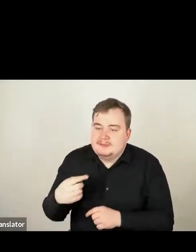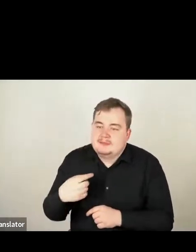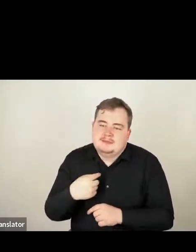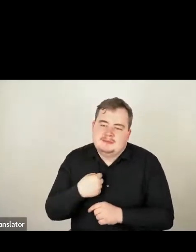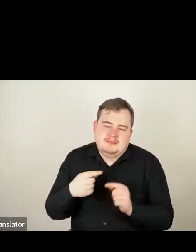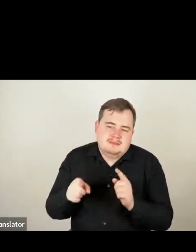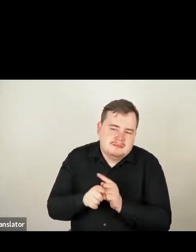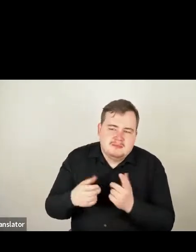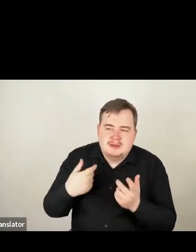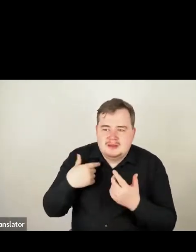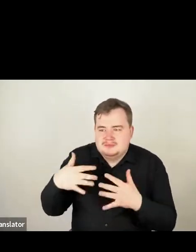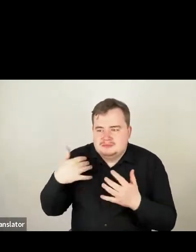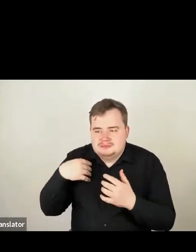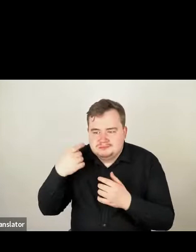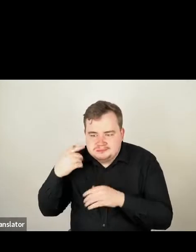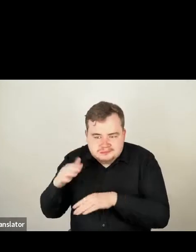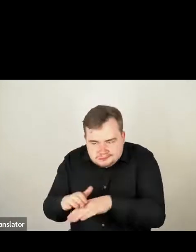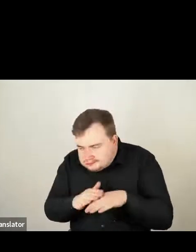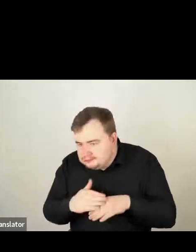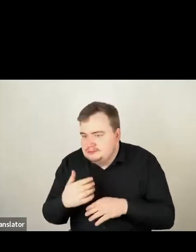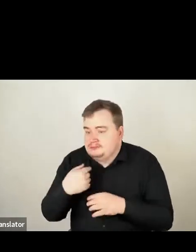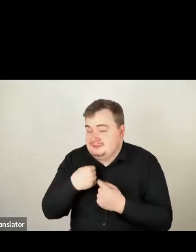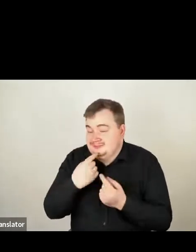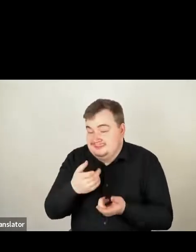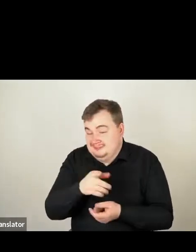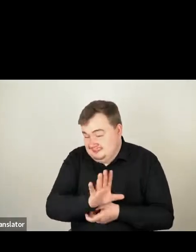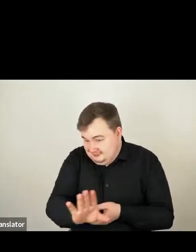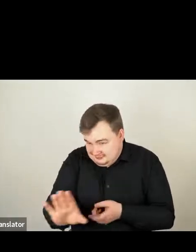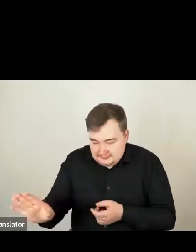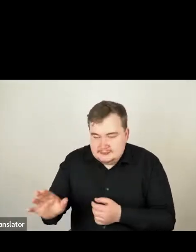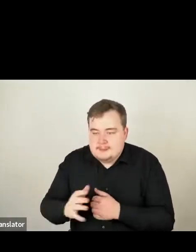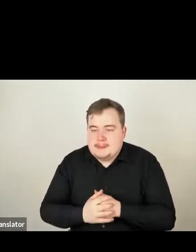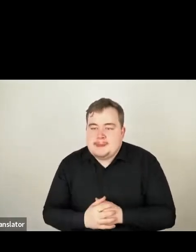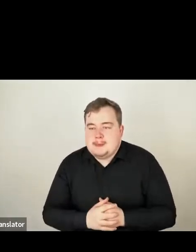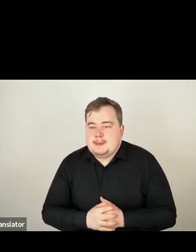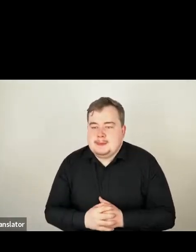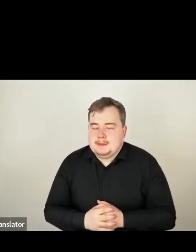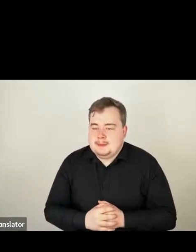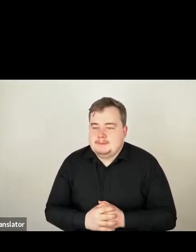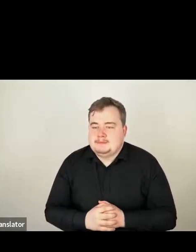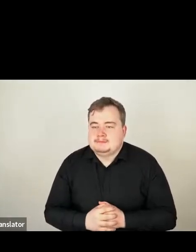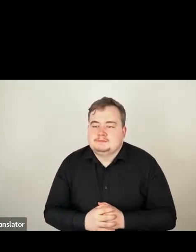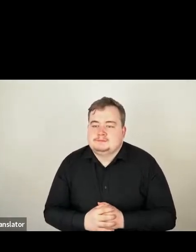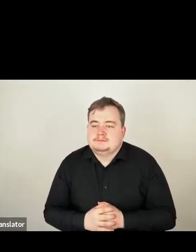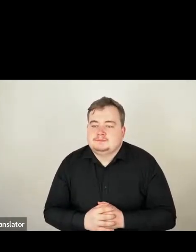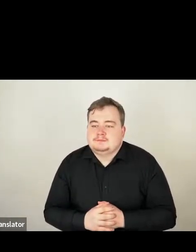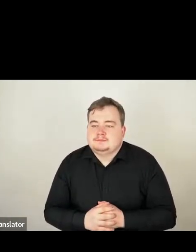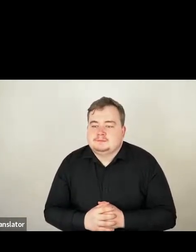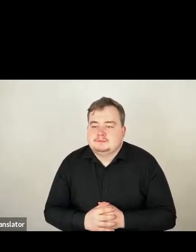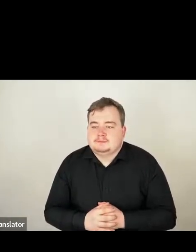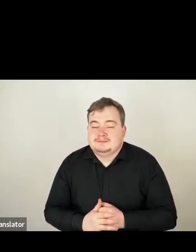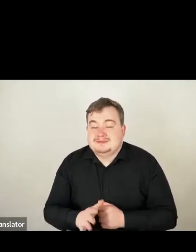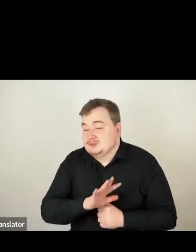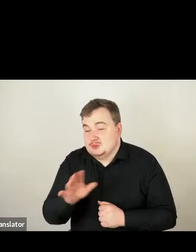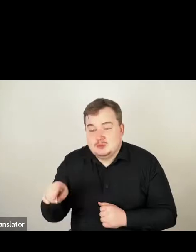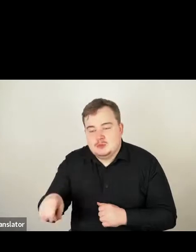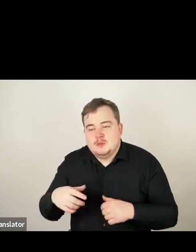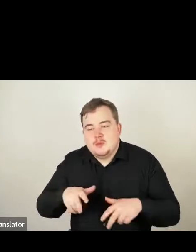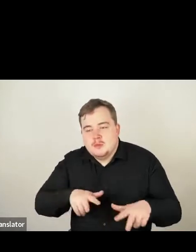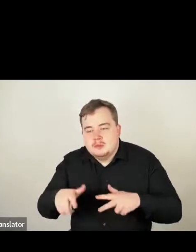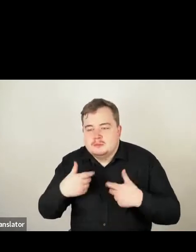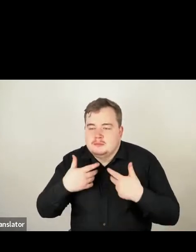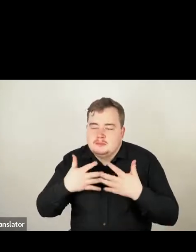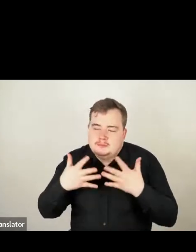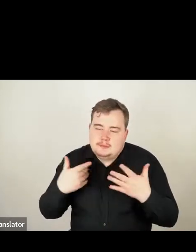previous participants. So I'll thank all of the organizers for putting all this